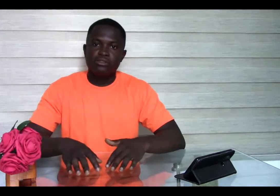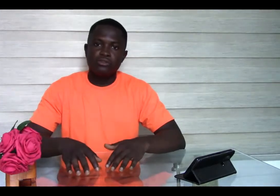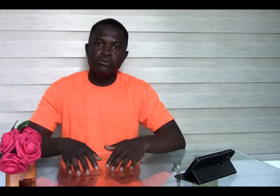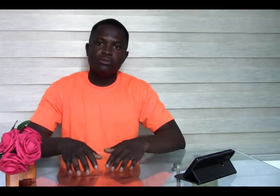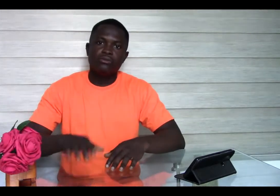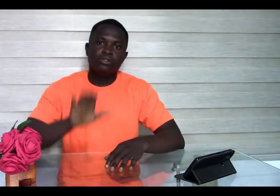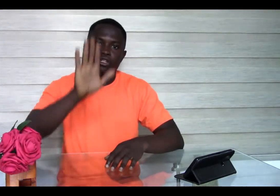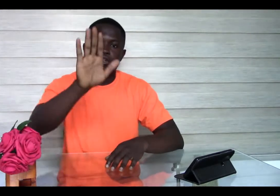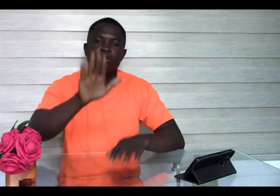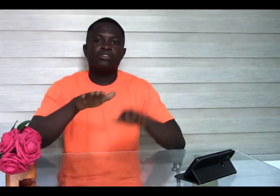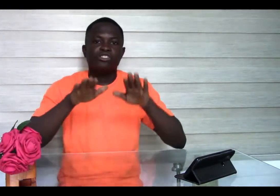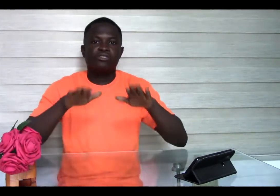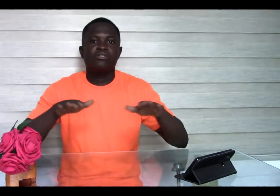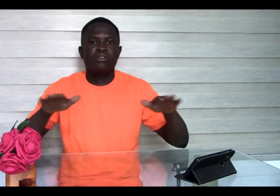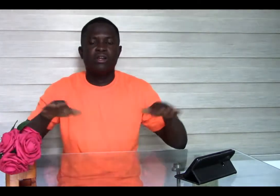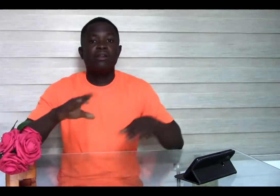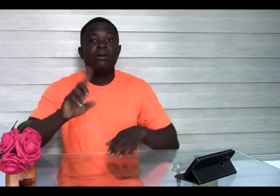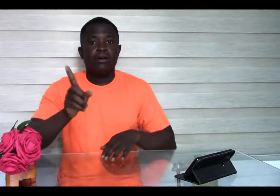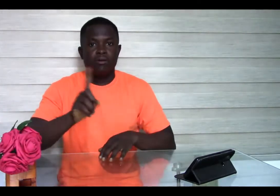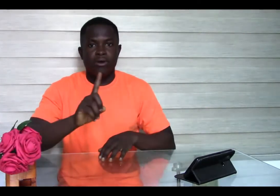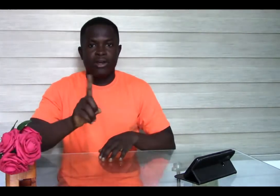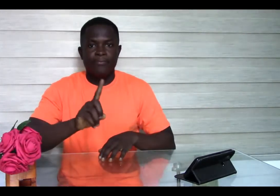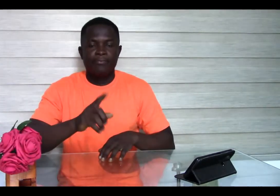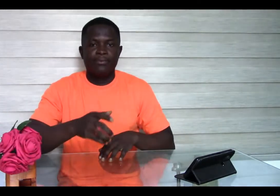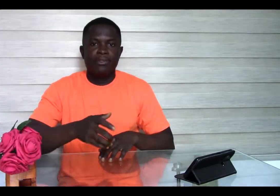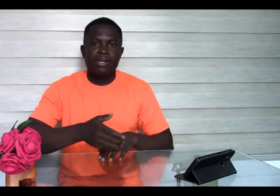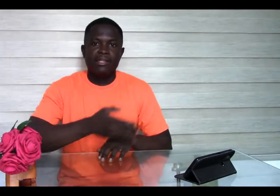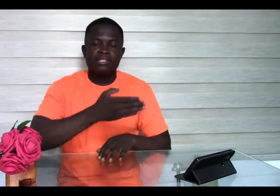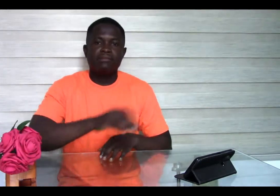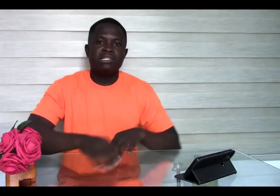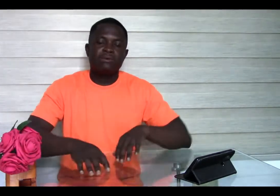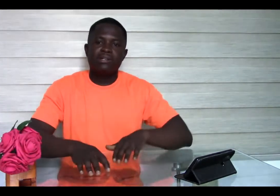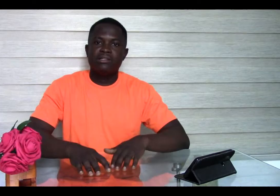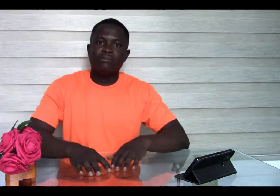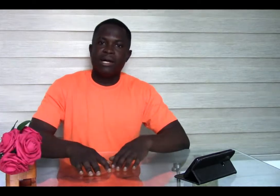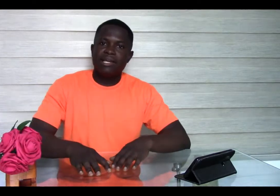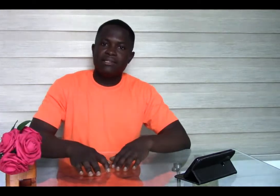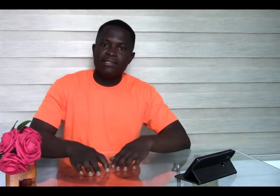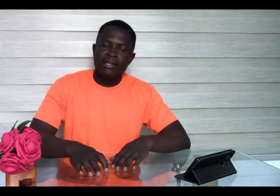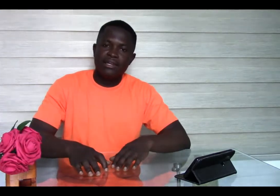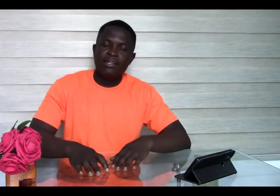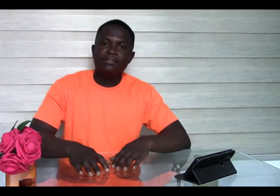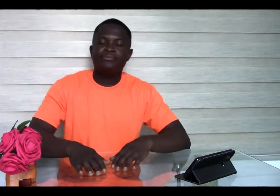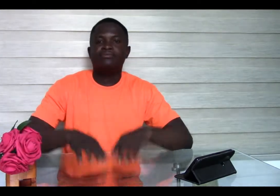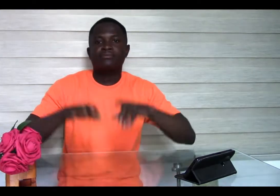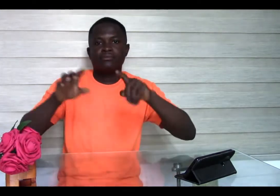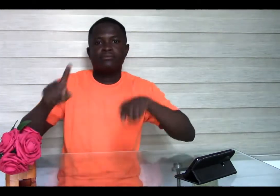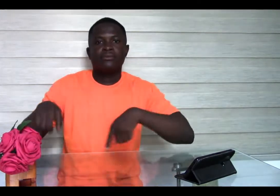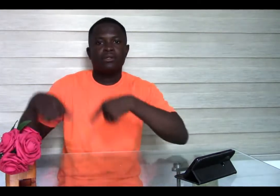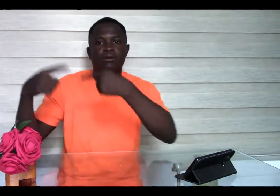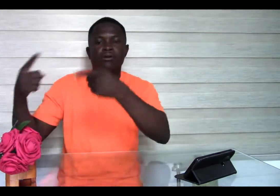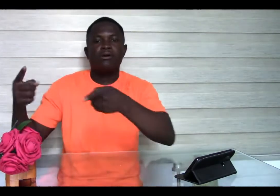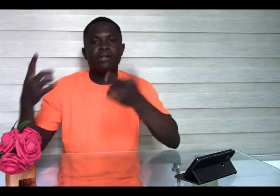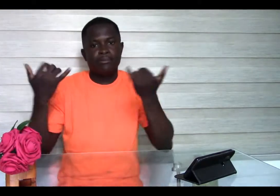do your children where? And she responded by saying, gone